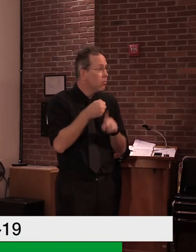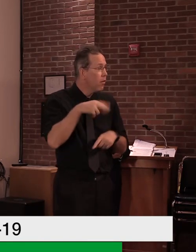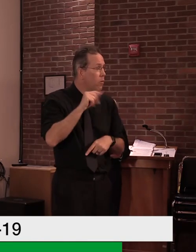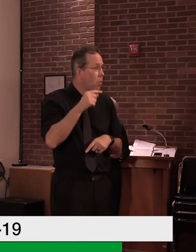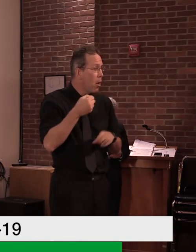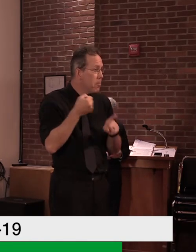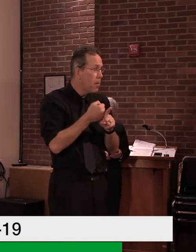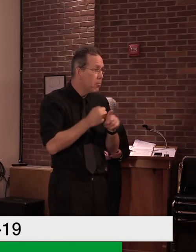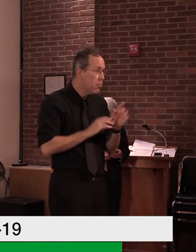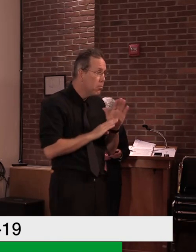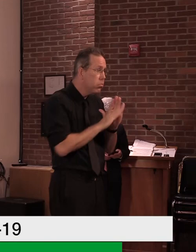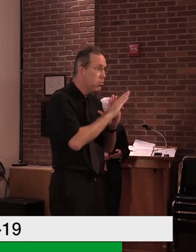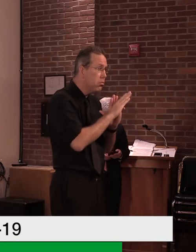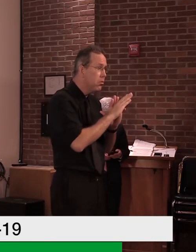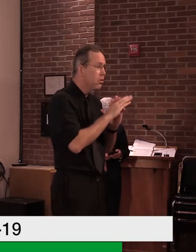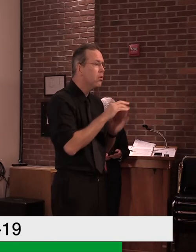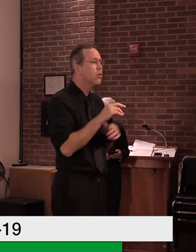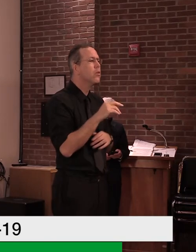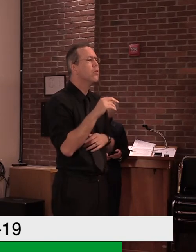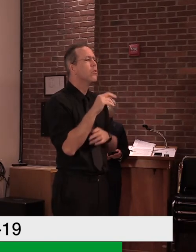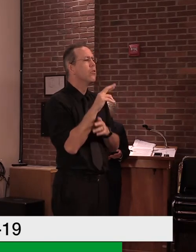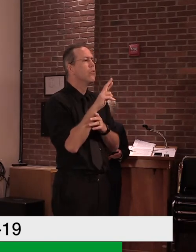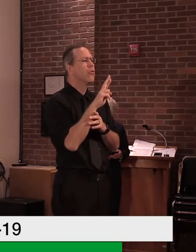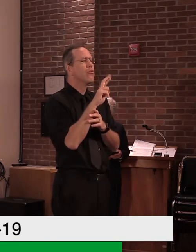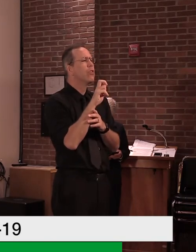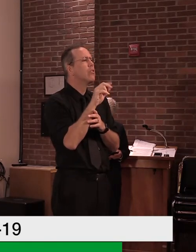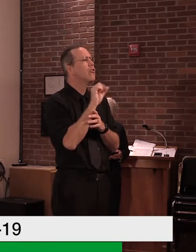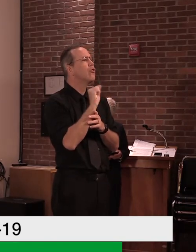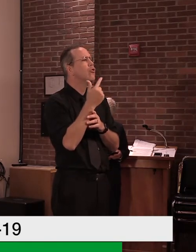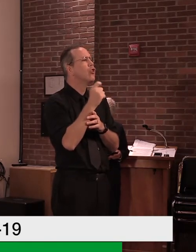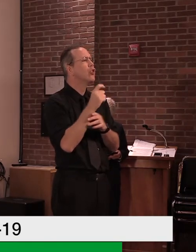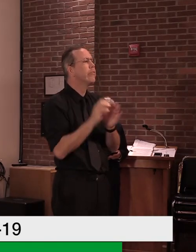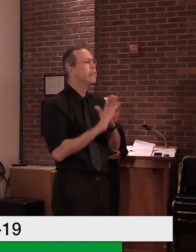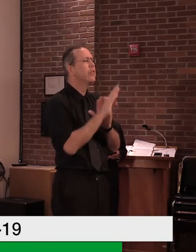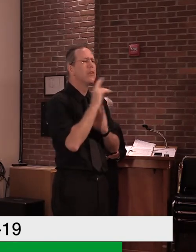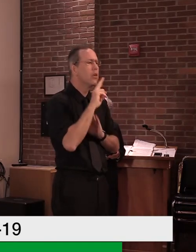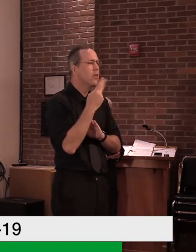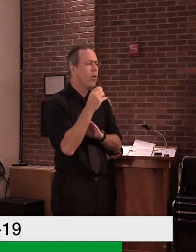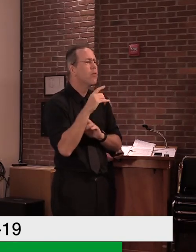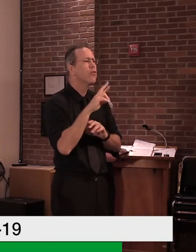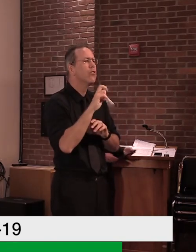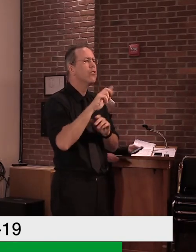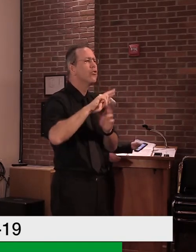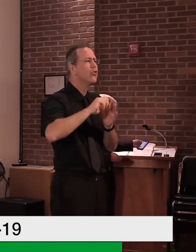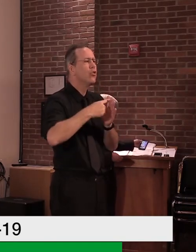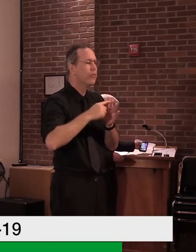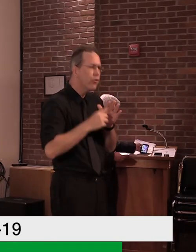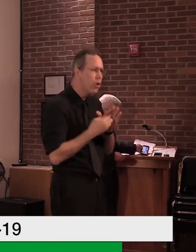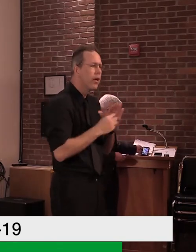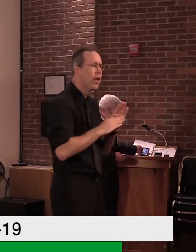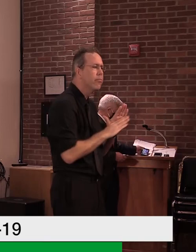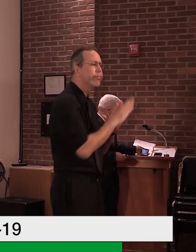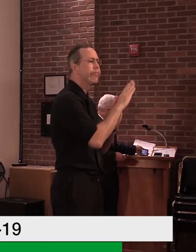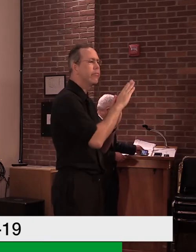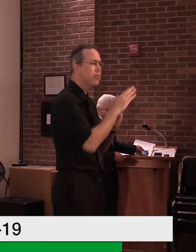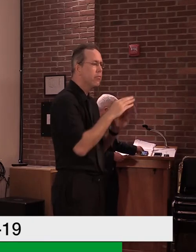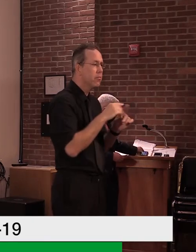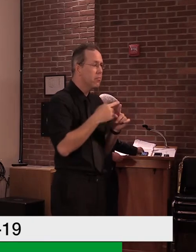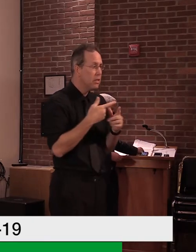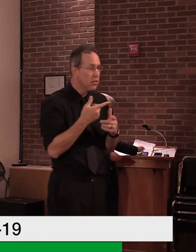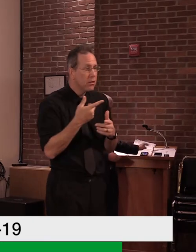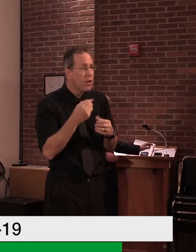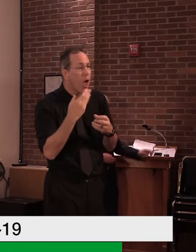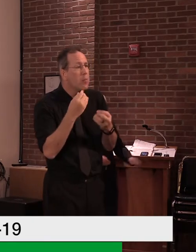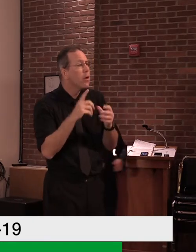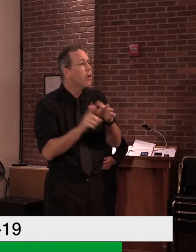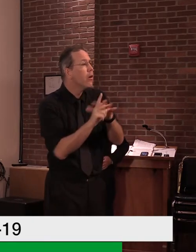say that is just, again, because our percent positivity rates and our case rates are so low